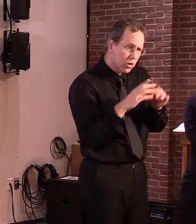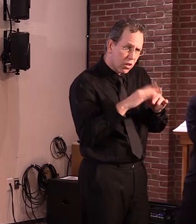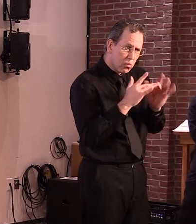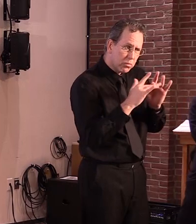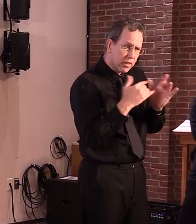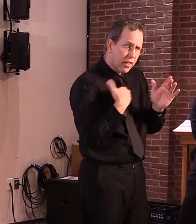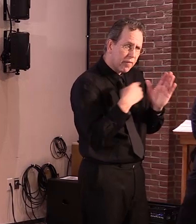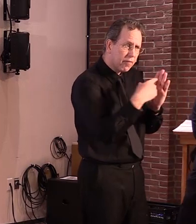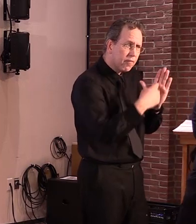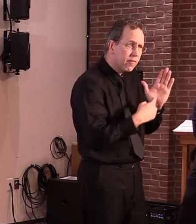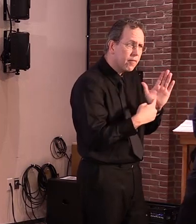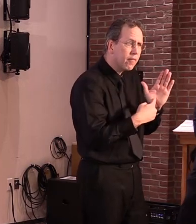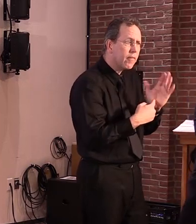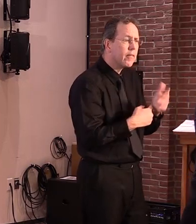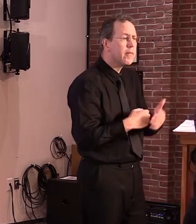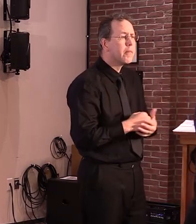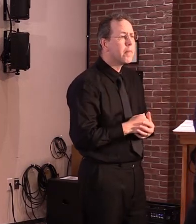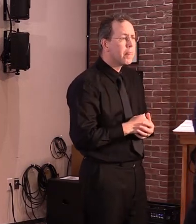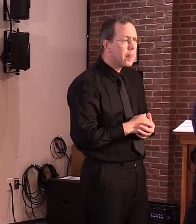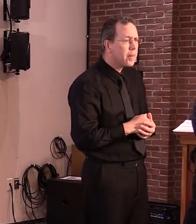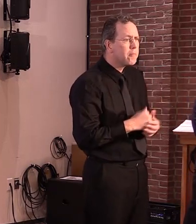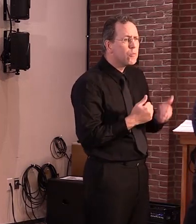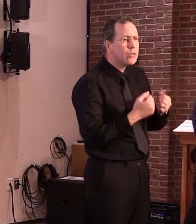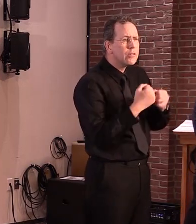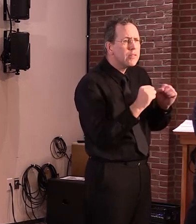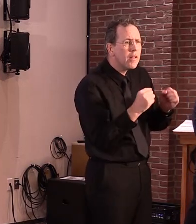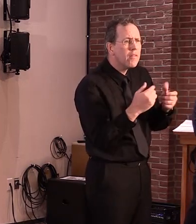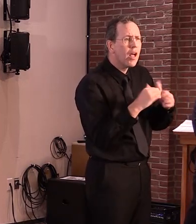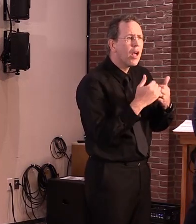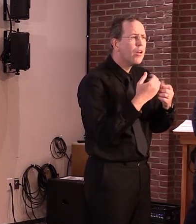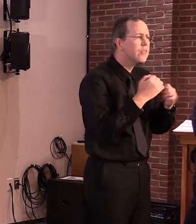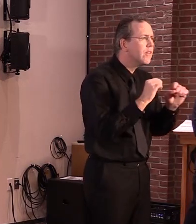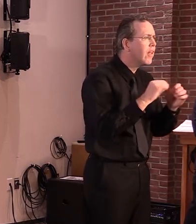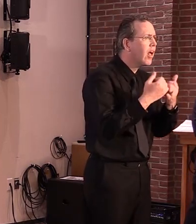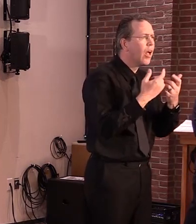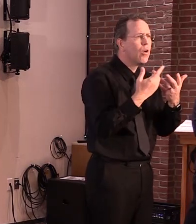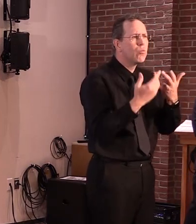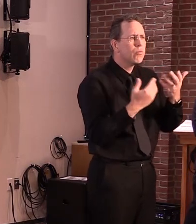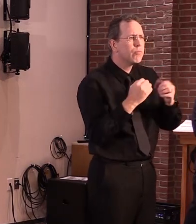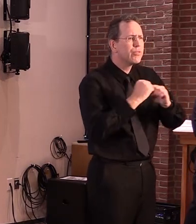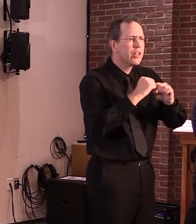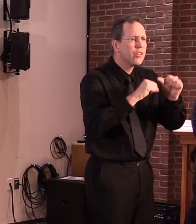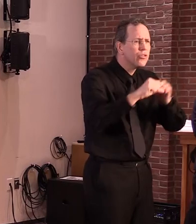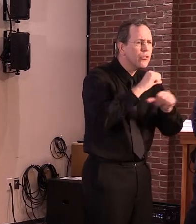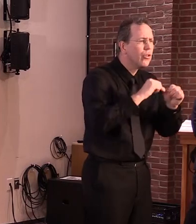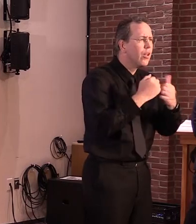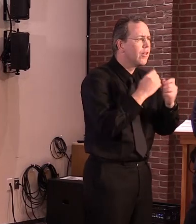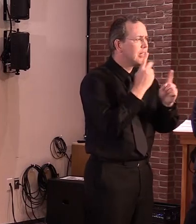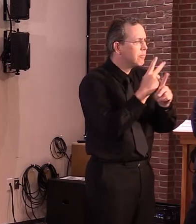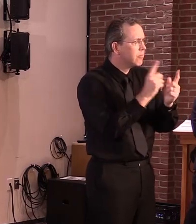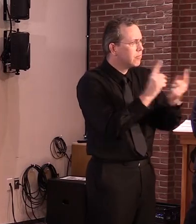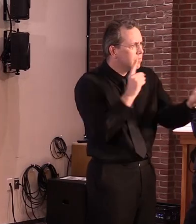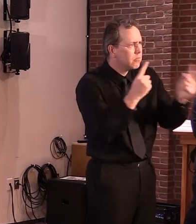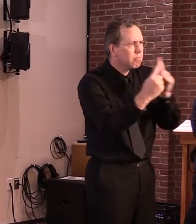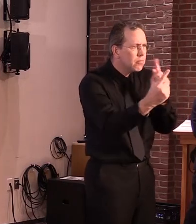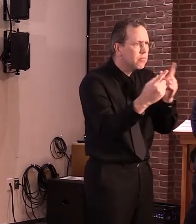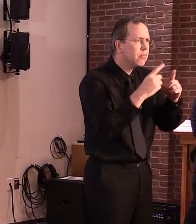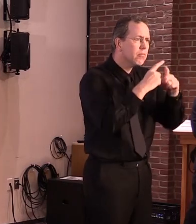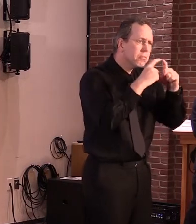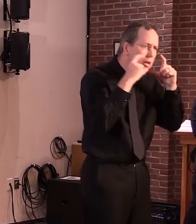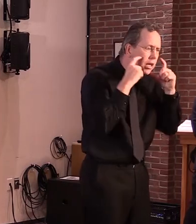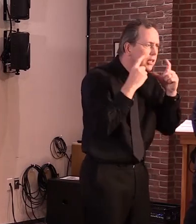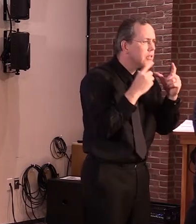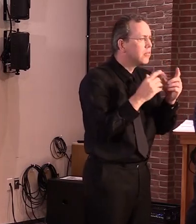social distance, not gather in groups, just set yourselves apart, every other pew or something of